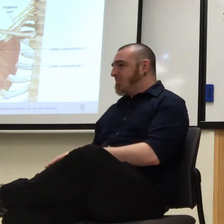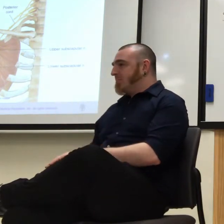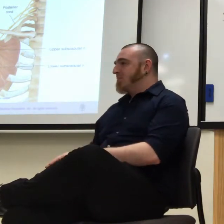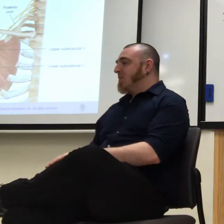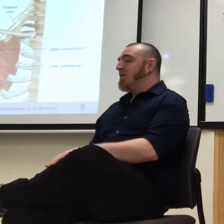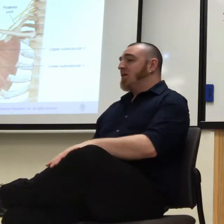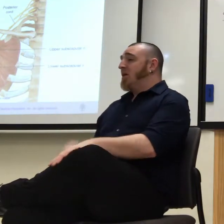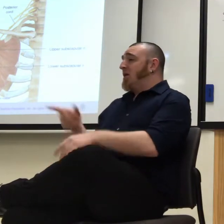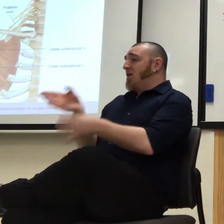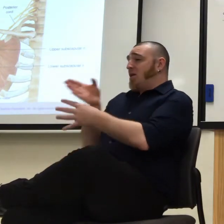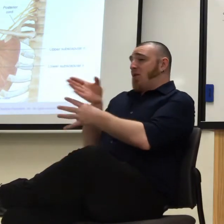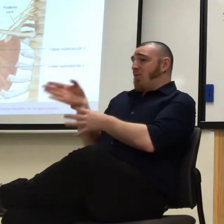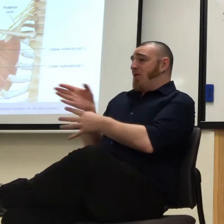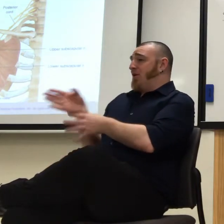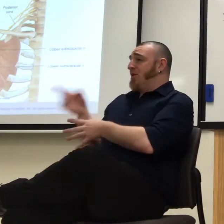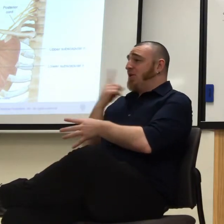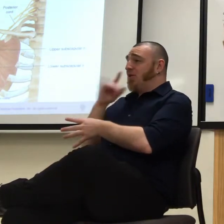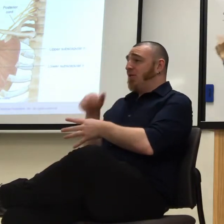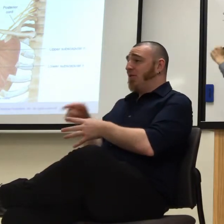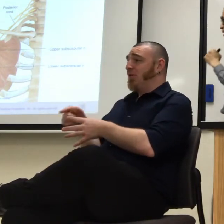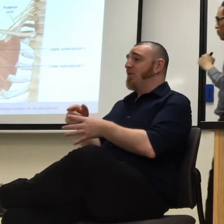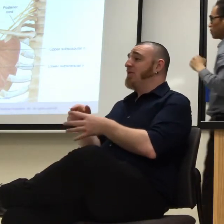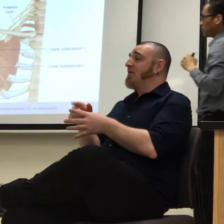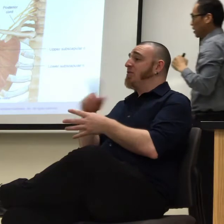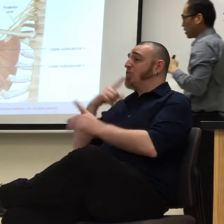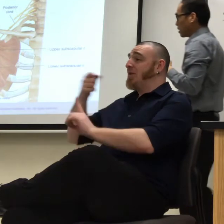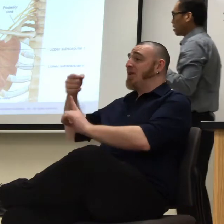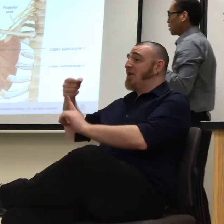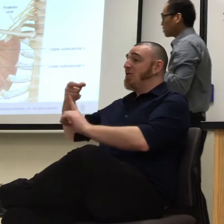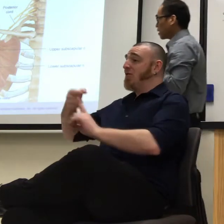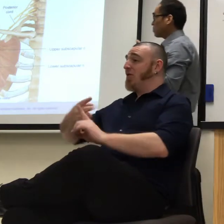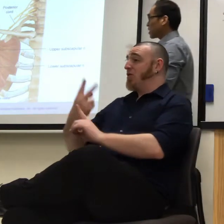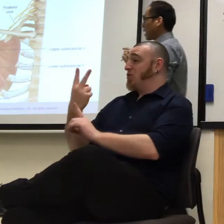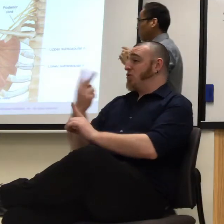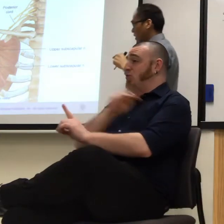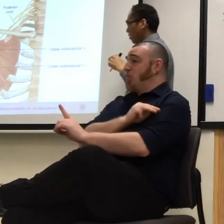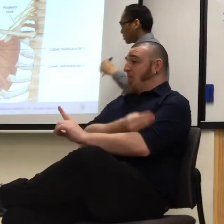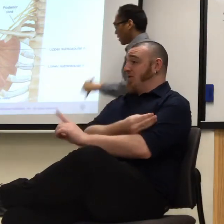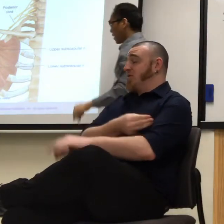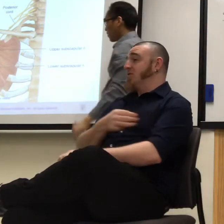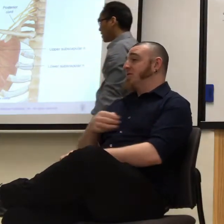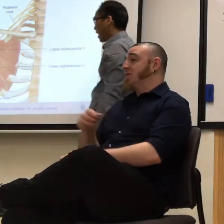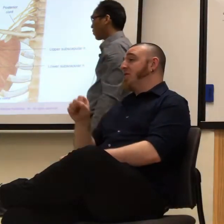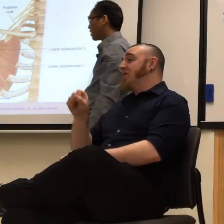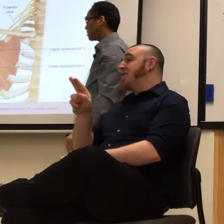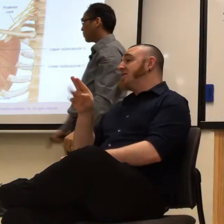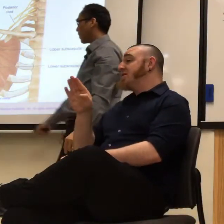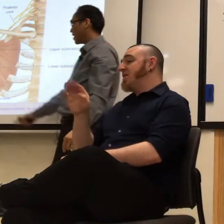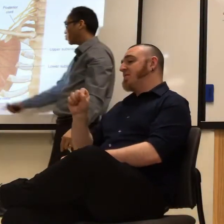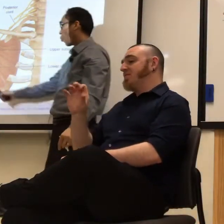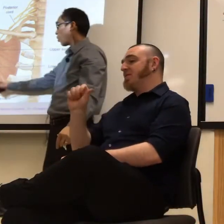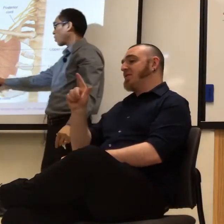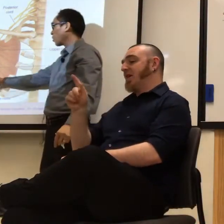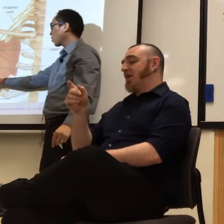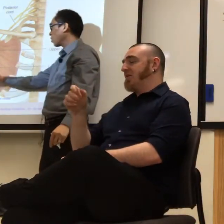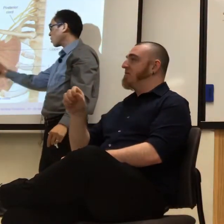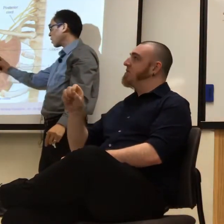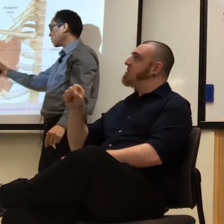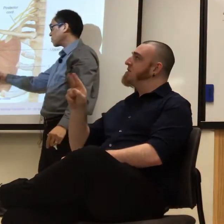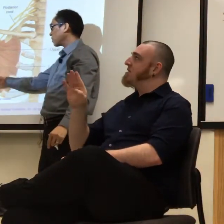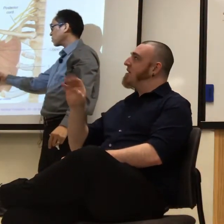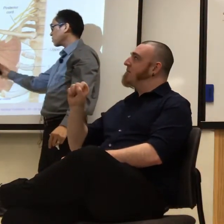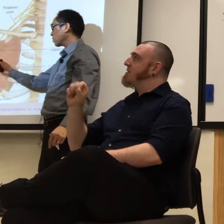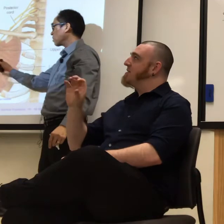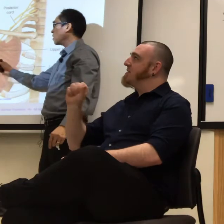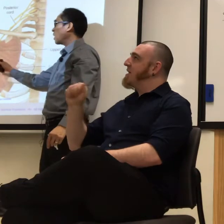Because the branches of the subscapular nerves will innervate two muscles that we studied, subscapularis and the teres major.